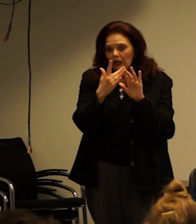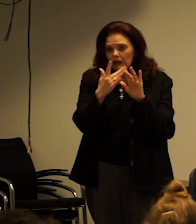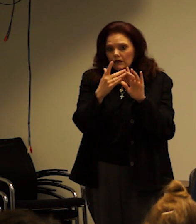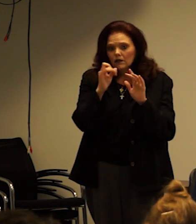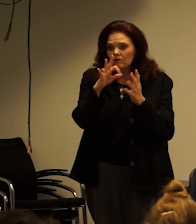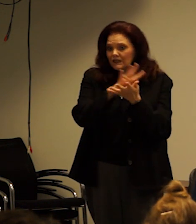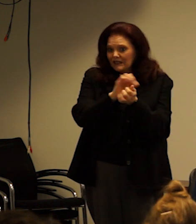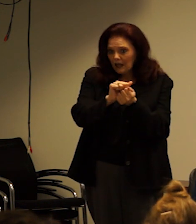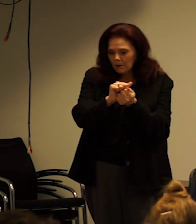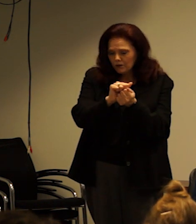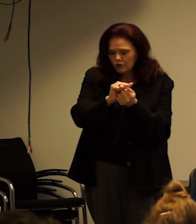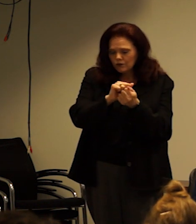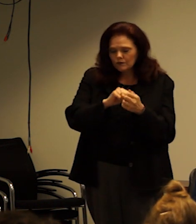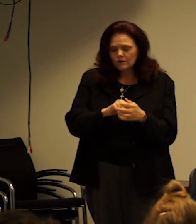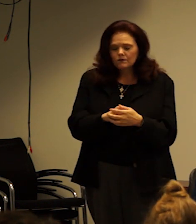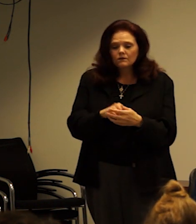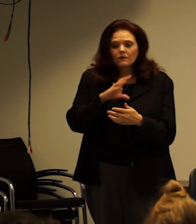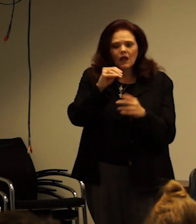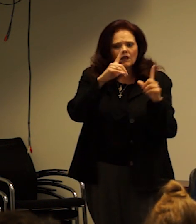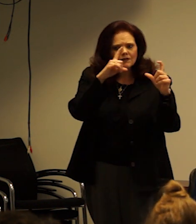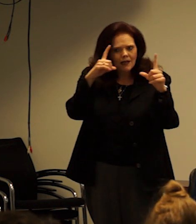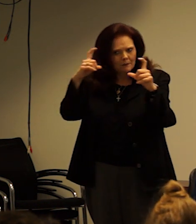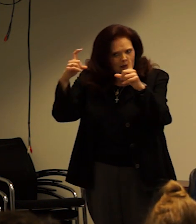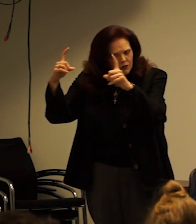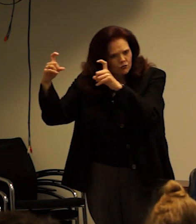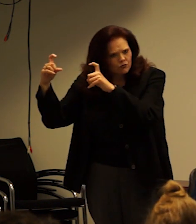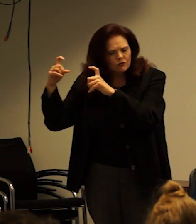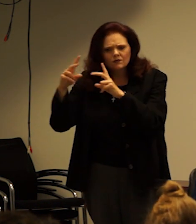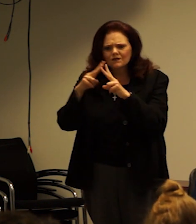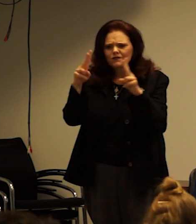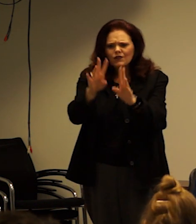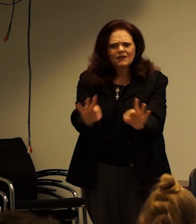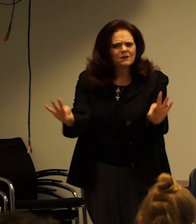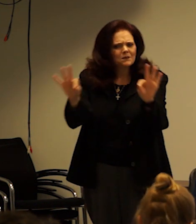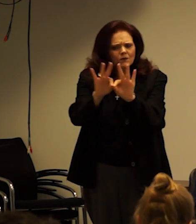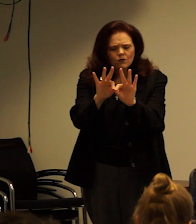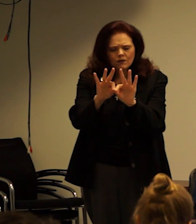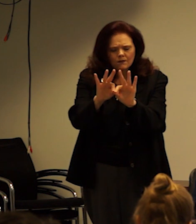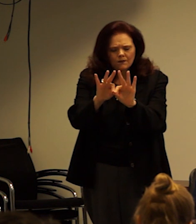case of damage. And take photos. Y'all, this is so important.